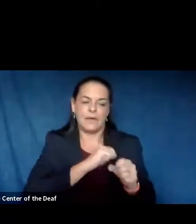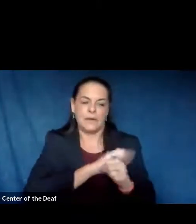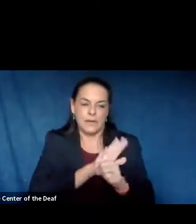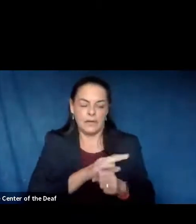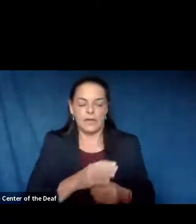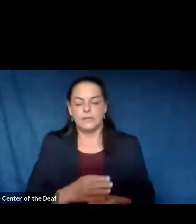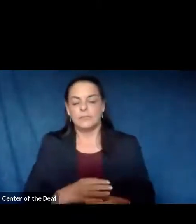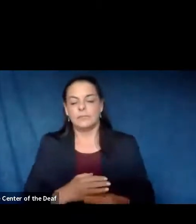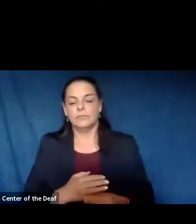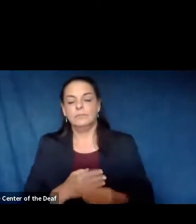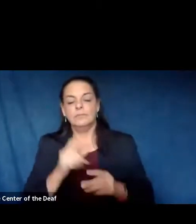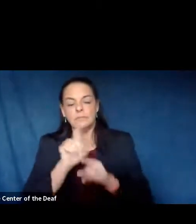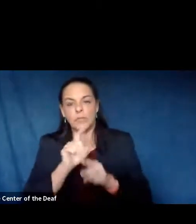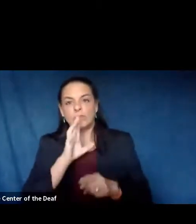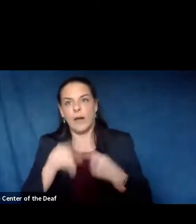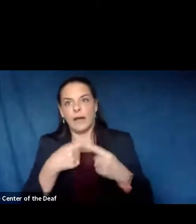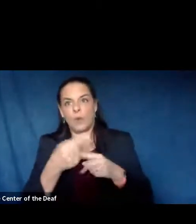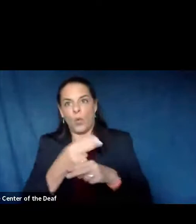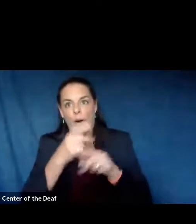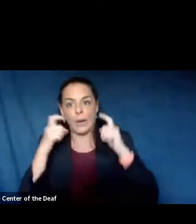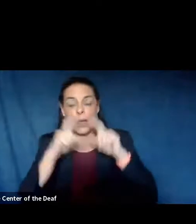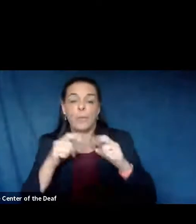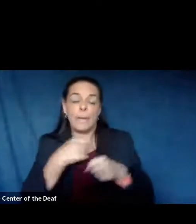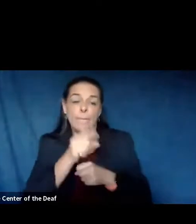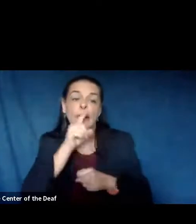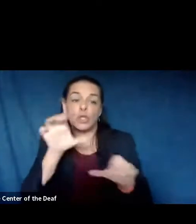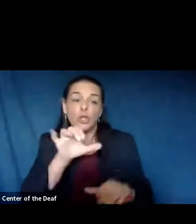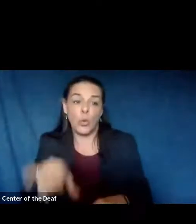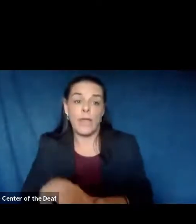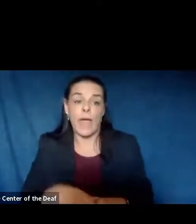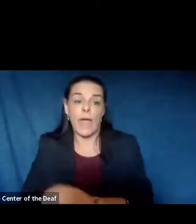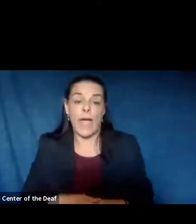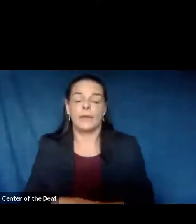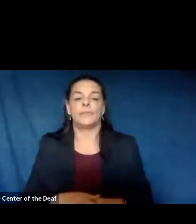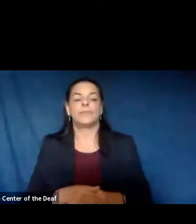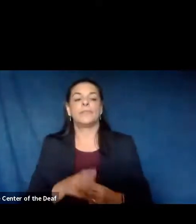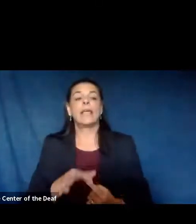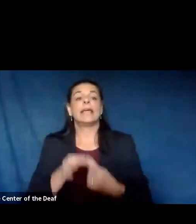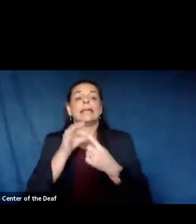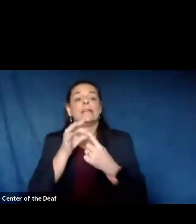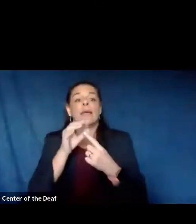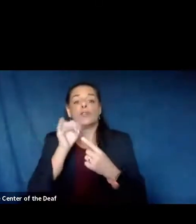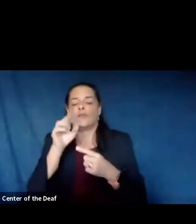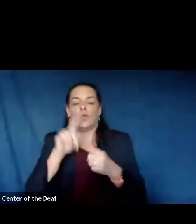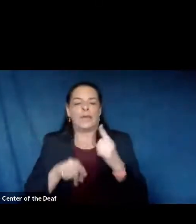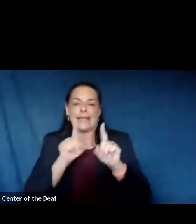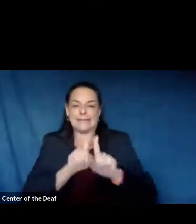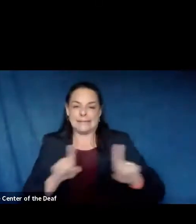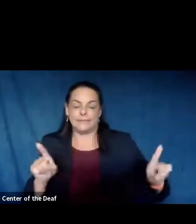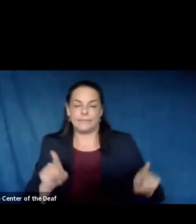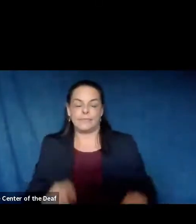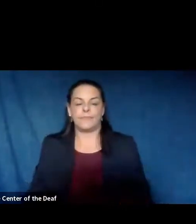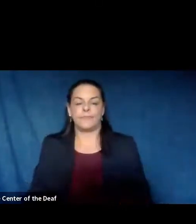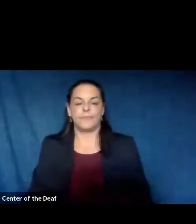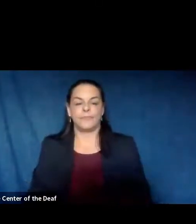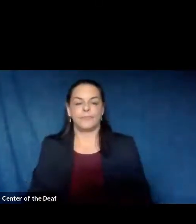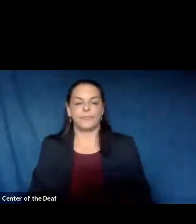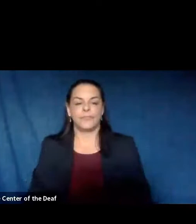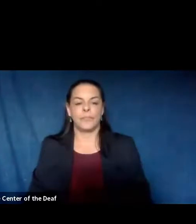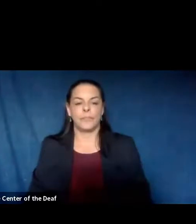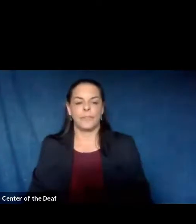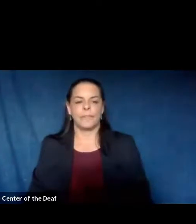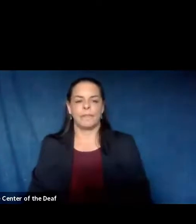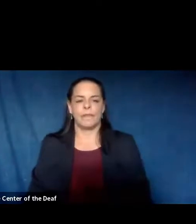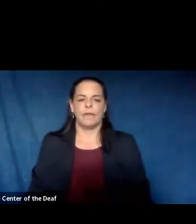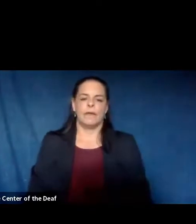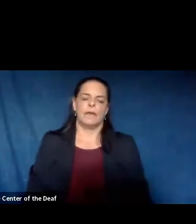and we've already talked about wearing a mask, but making sure you're doing that in both settings, especially when you cannot socially distance yourselves.